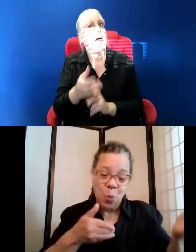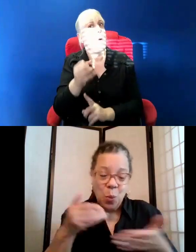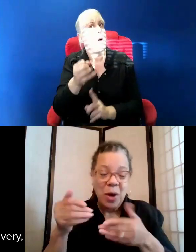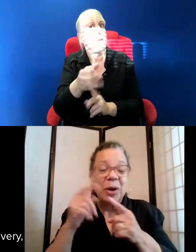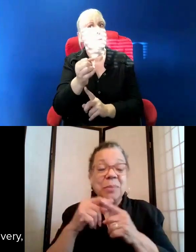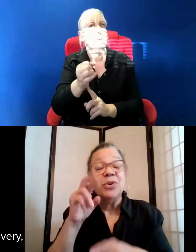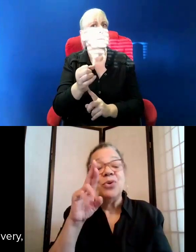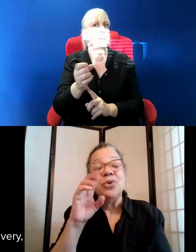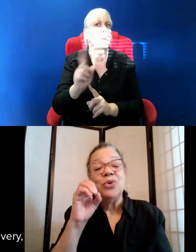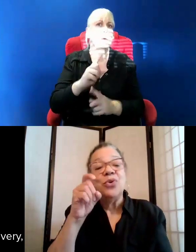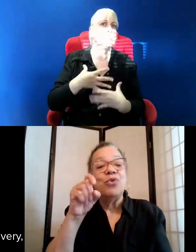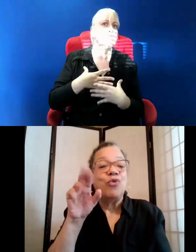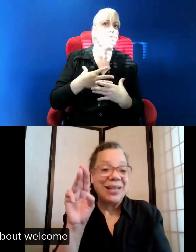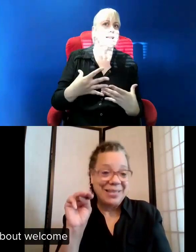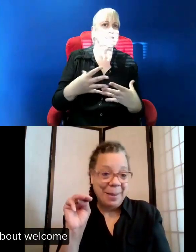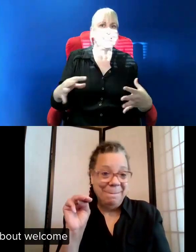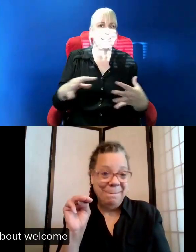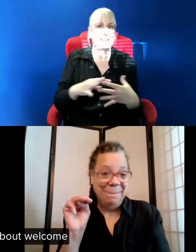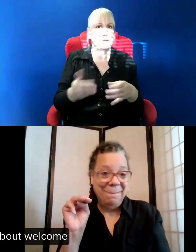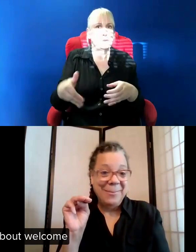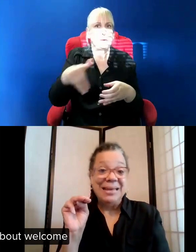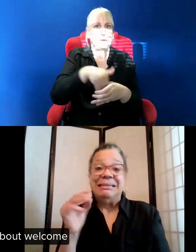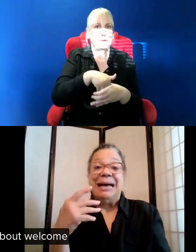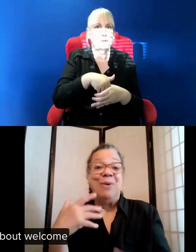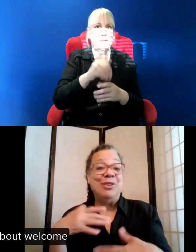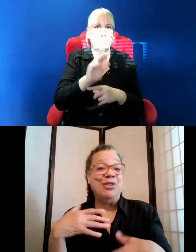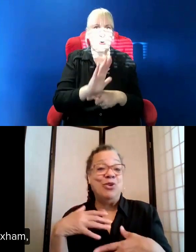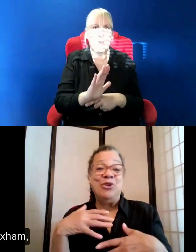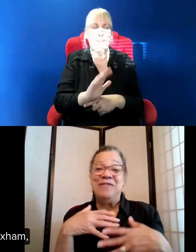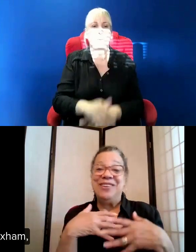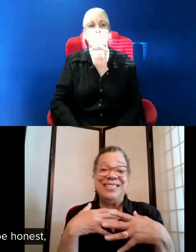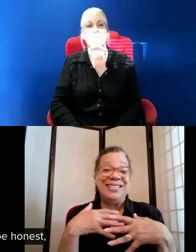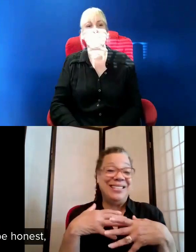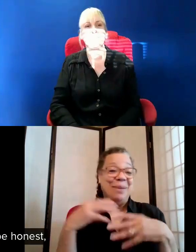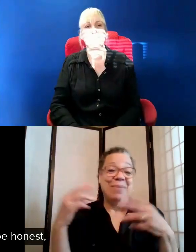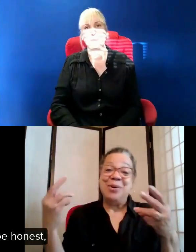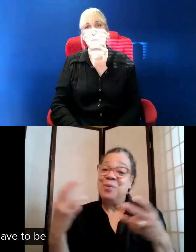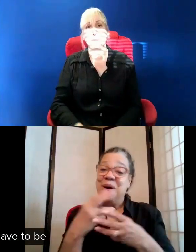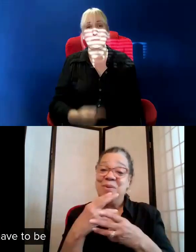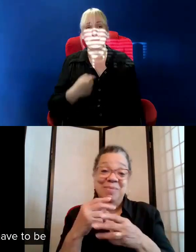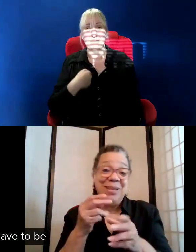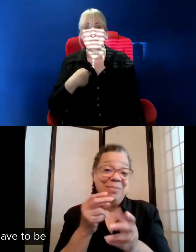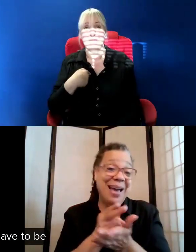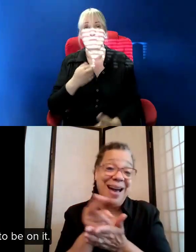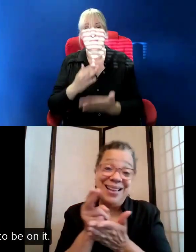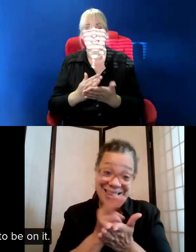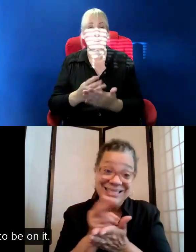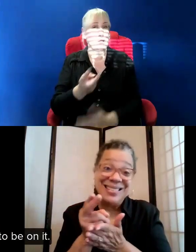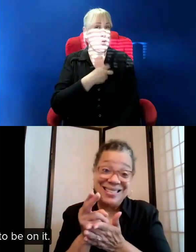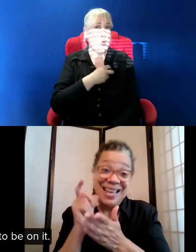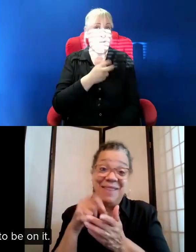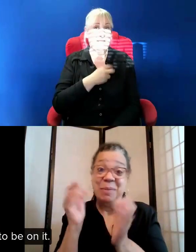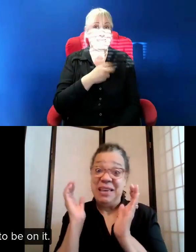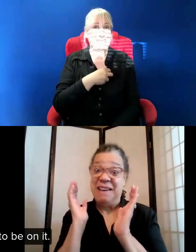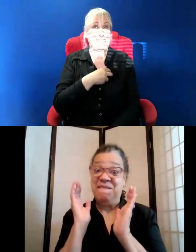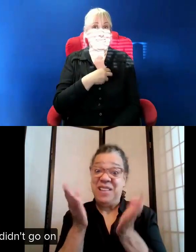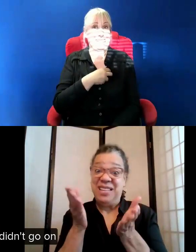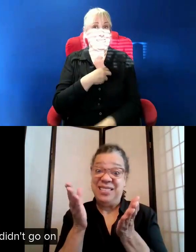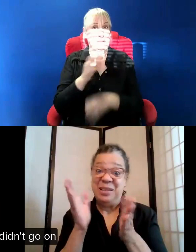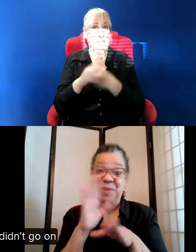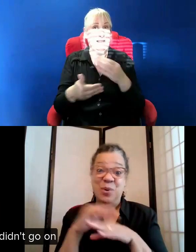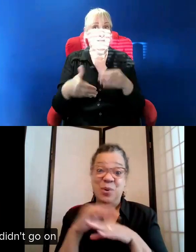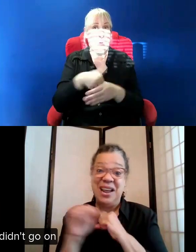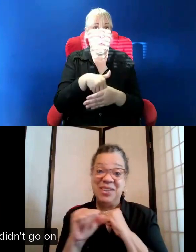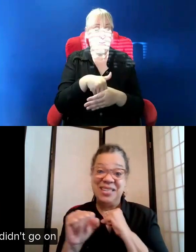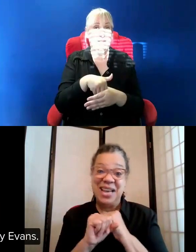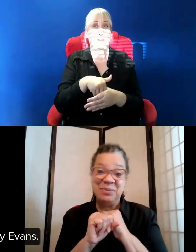I was very, very nervous about Welcome to Wrexham, I have to be honest, and I did have to be convinced to be on it. I